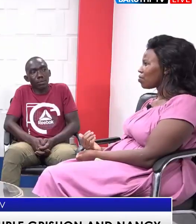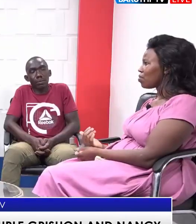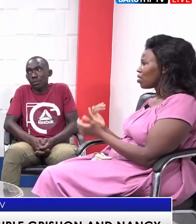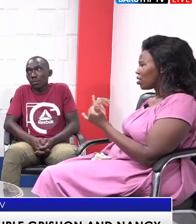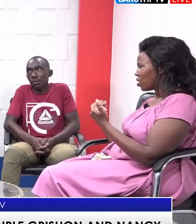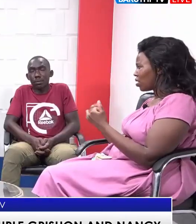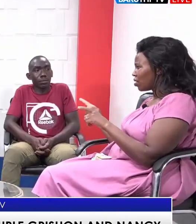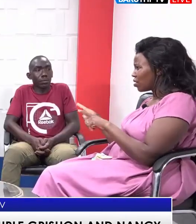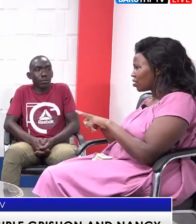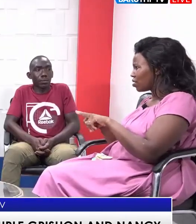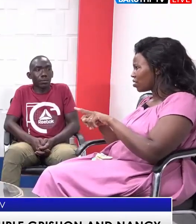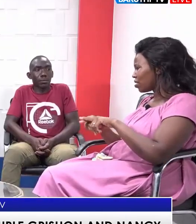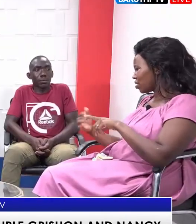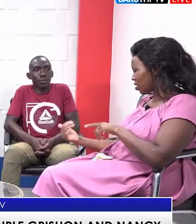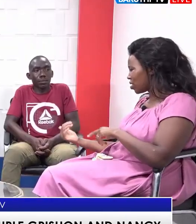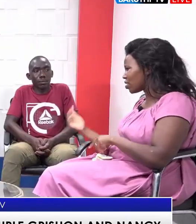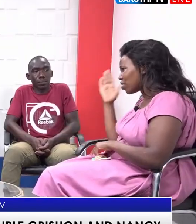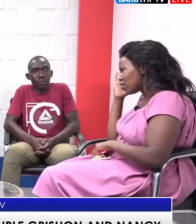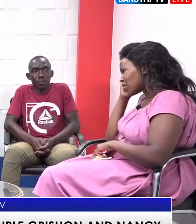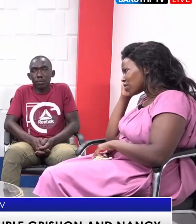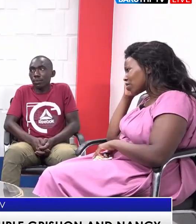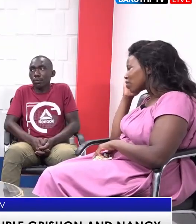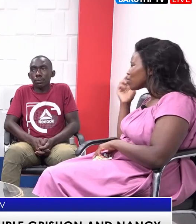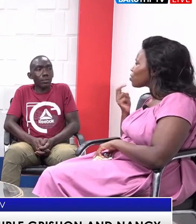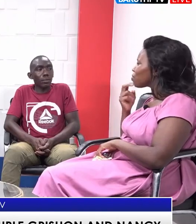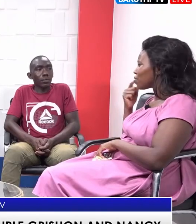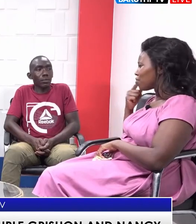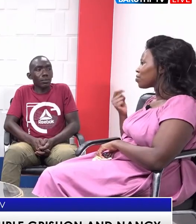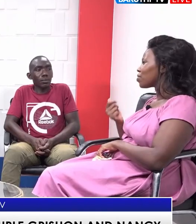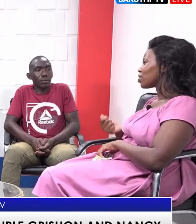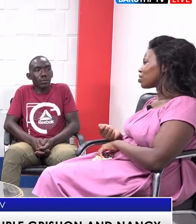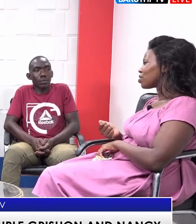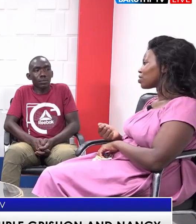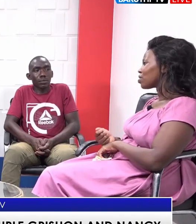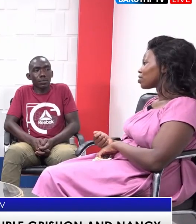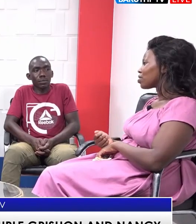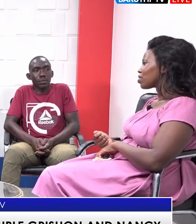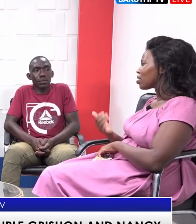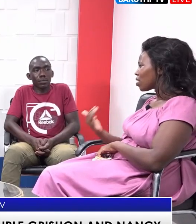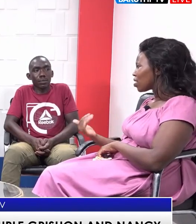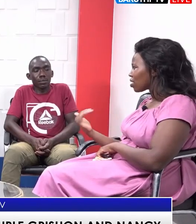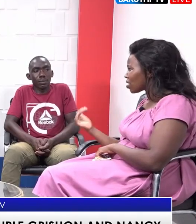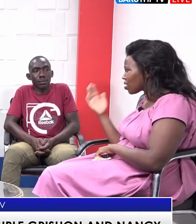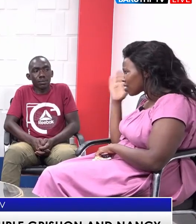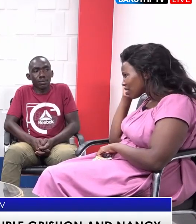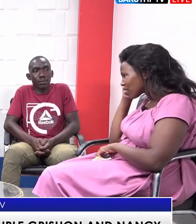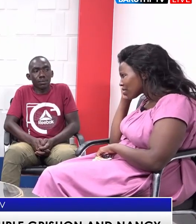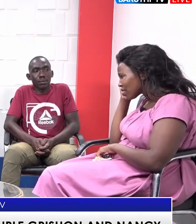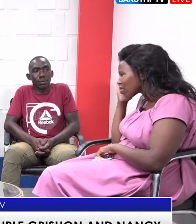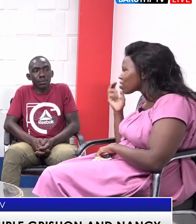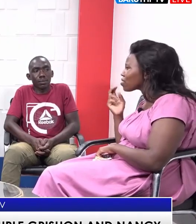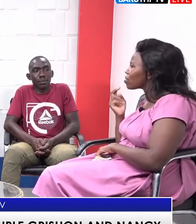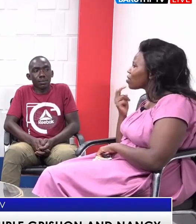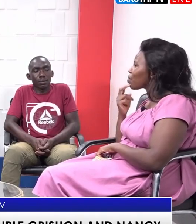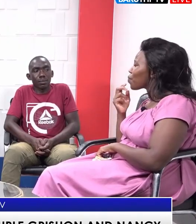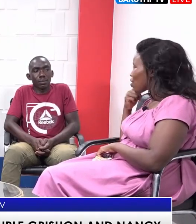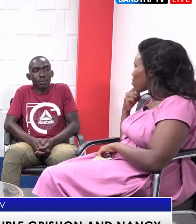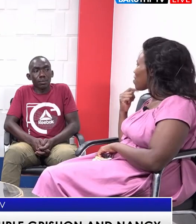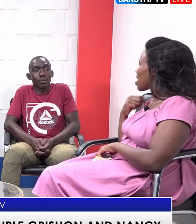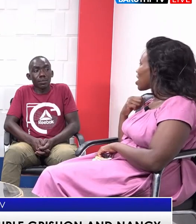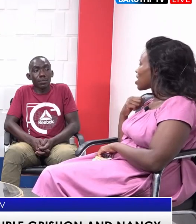kwa vitabu zote. Siku hizi na social ati Bonfire model inasomwa mpaka in colleges